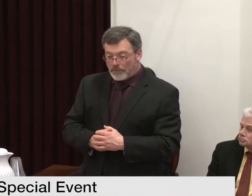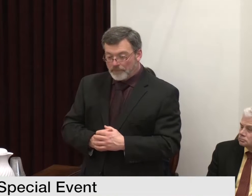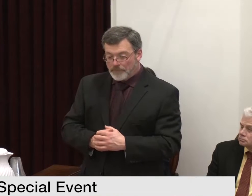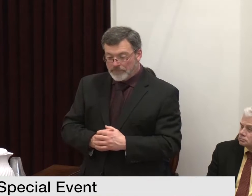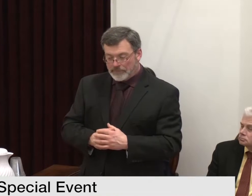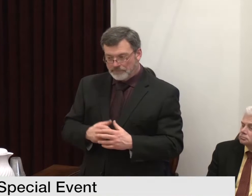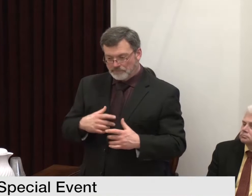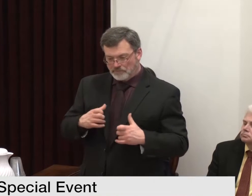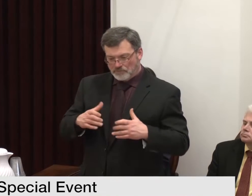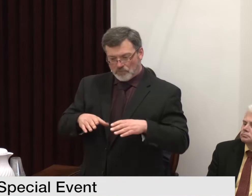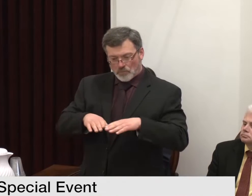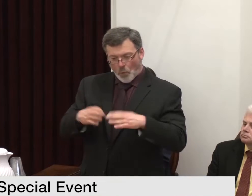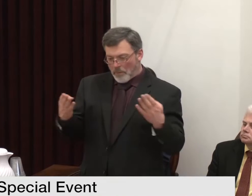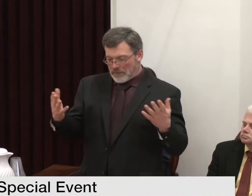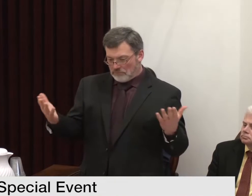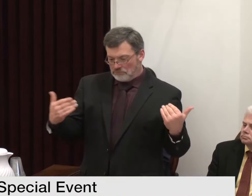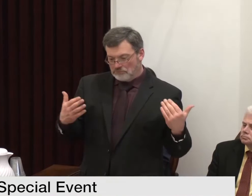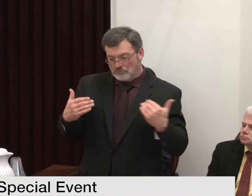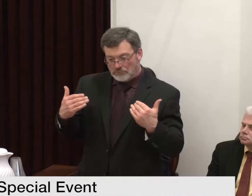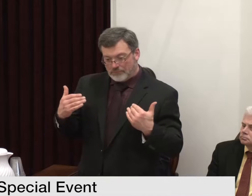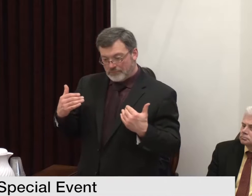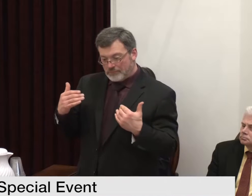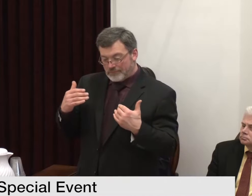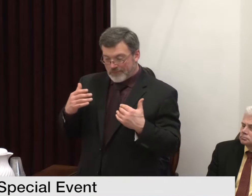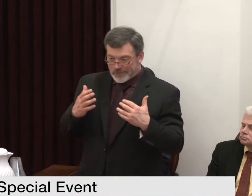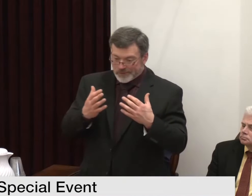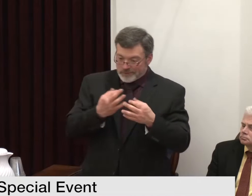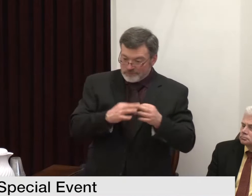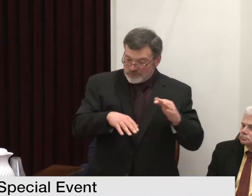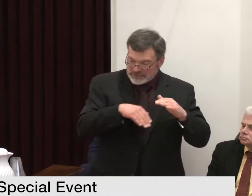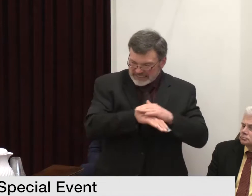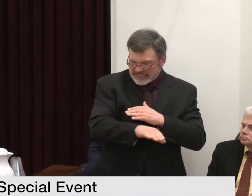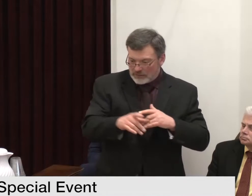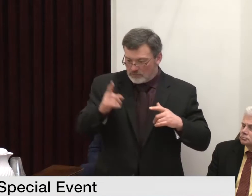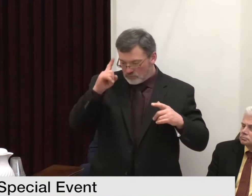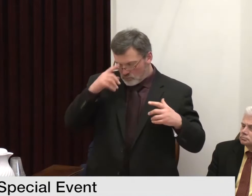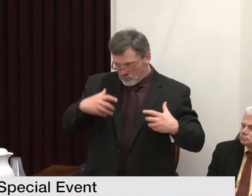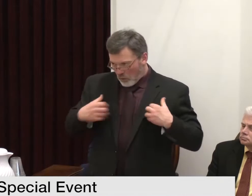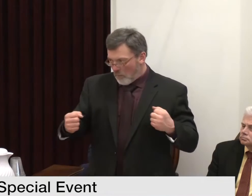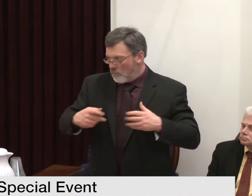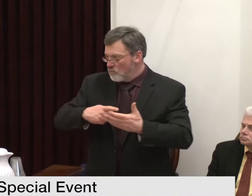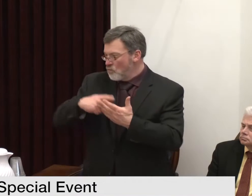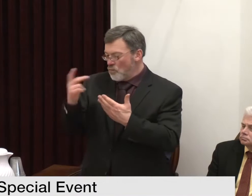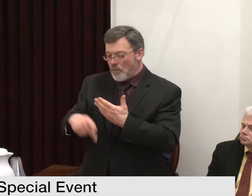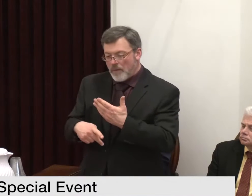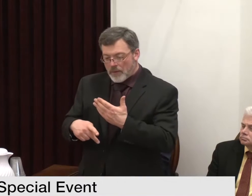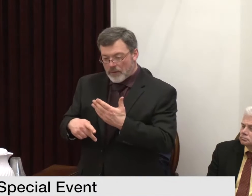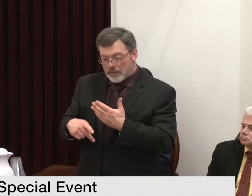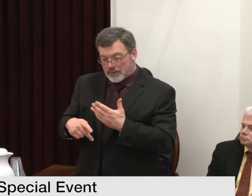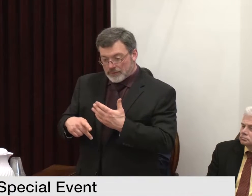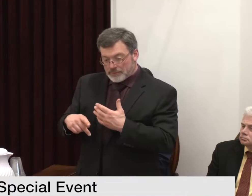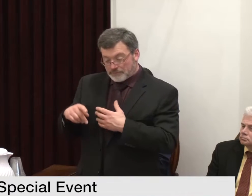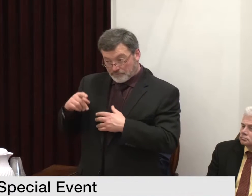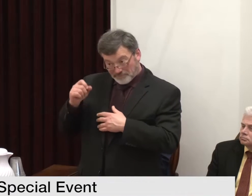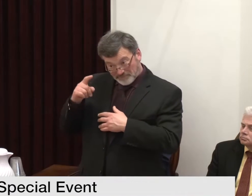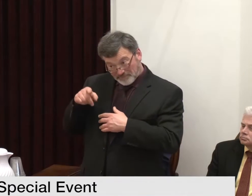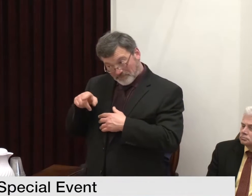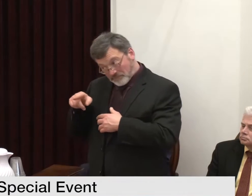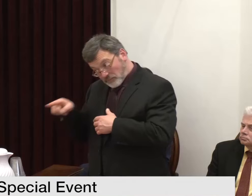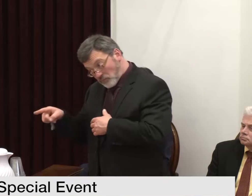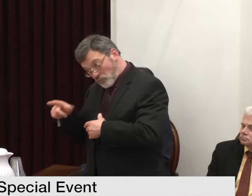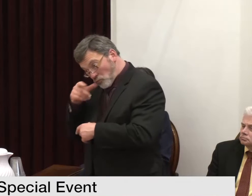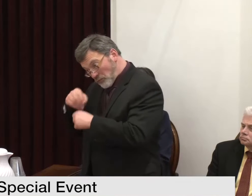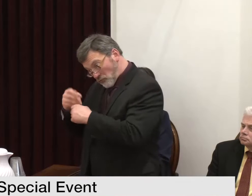and support re-entry and recovery center work for those leaving corrections, as well as providing medical care and